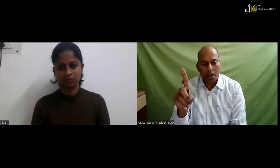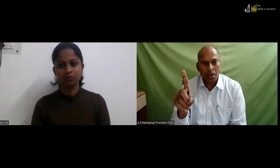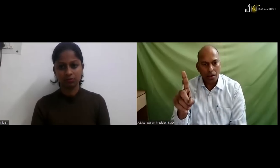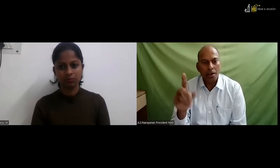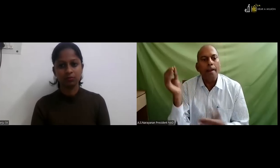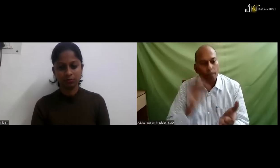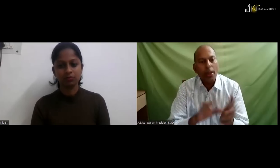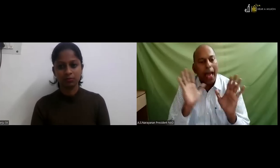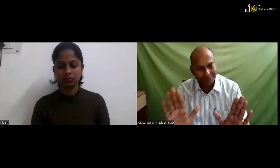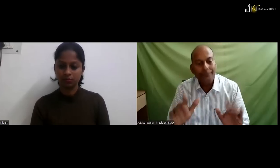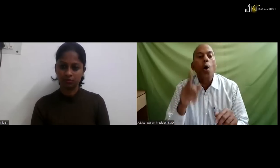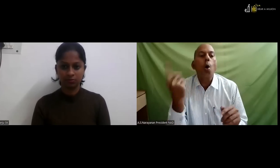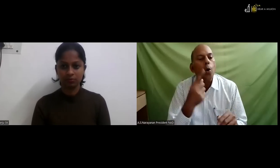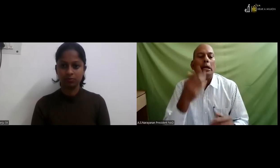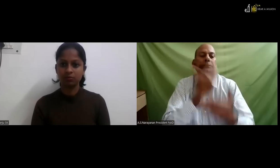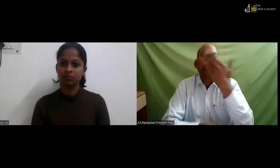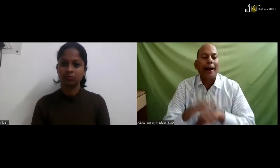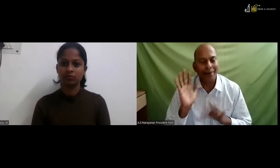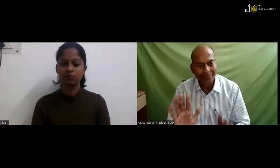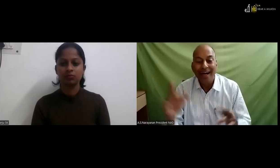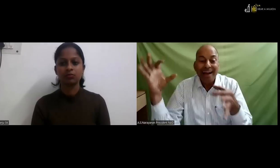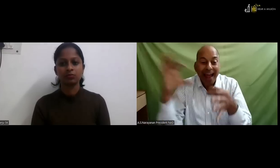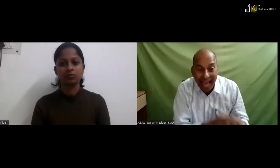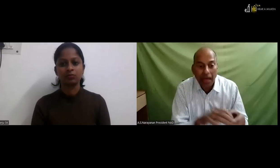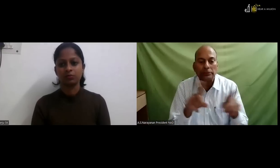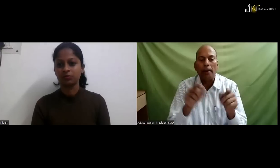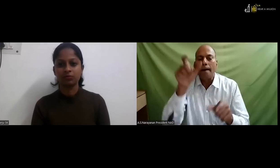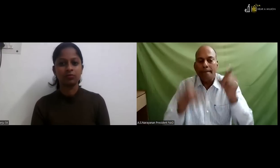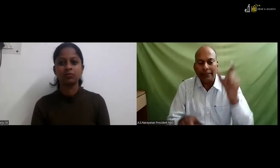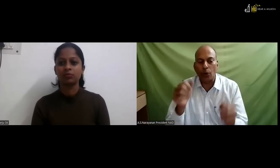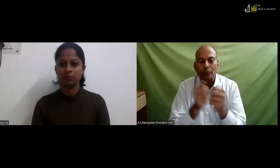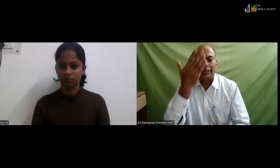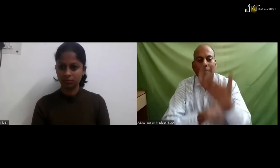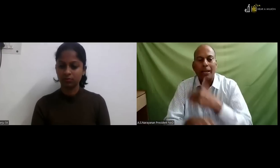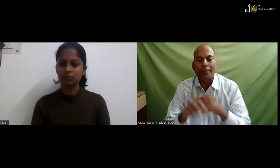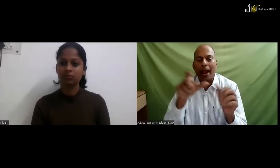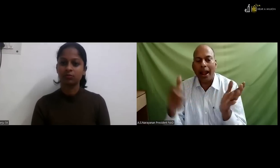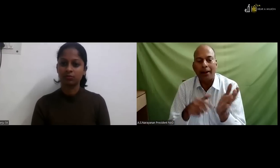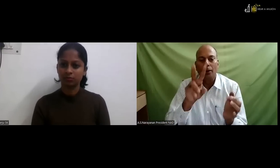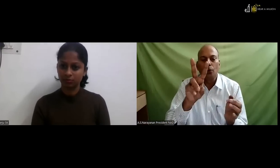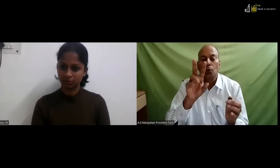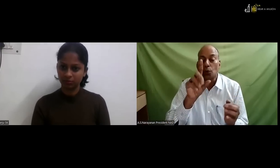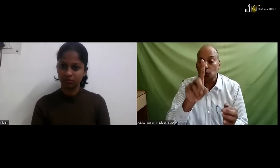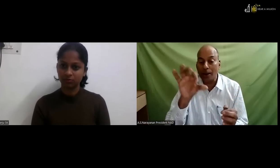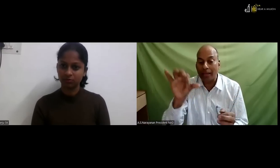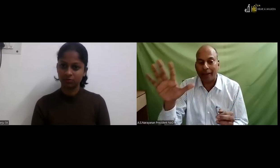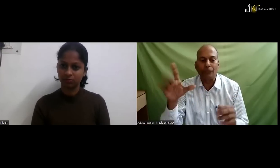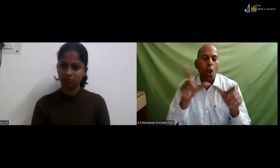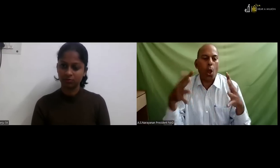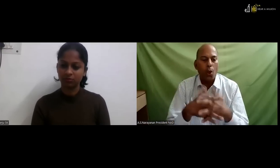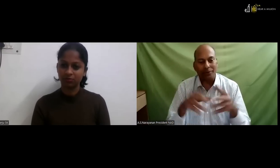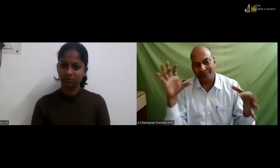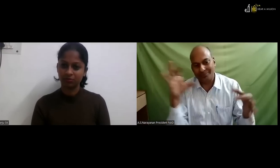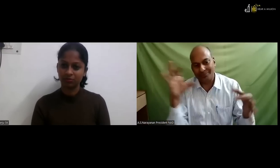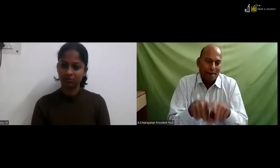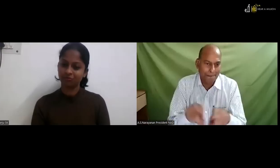time, since 2001. And it was something like when he put up the question for when he advocated for